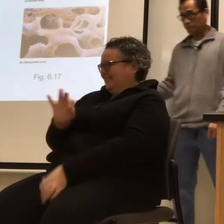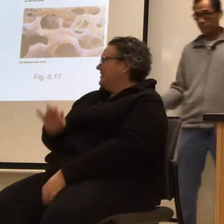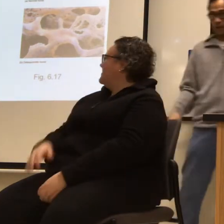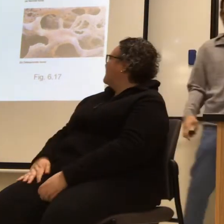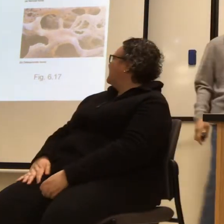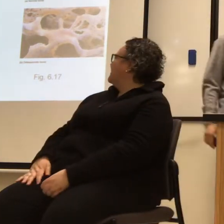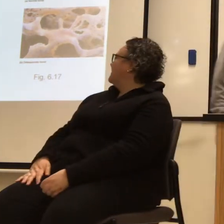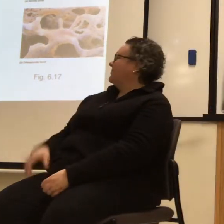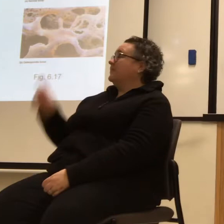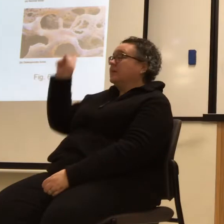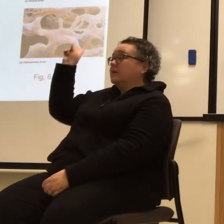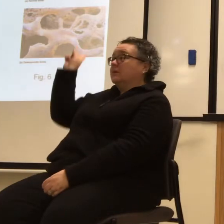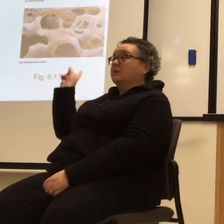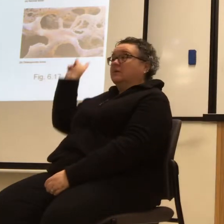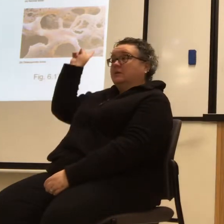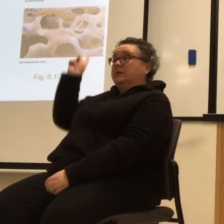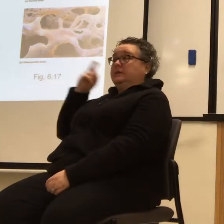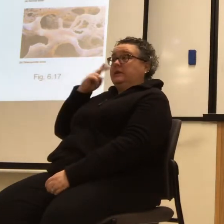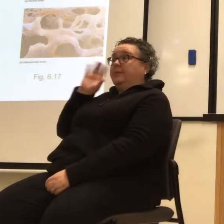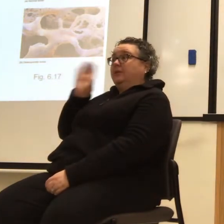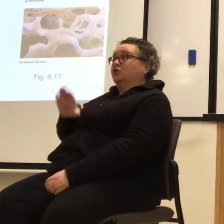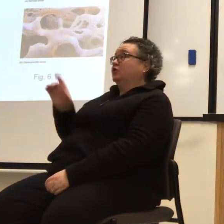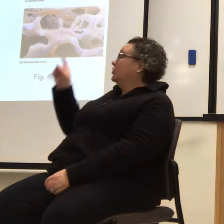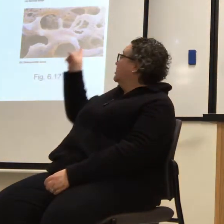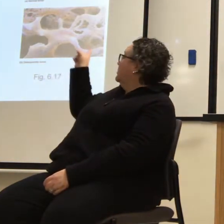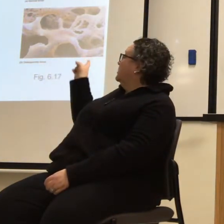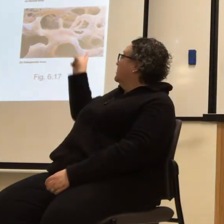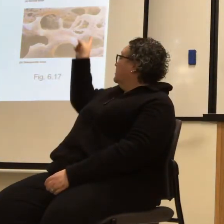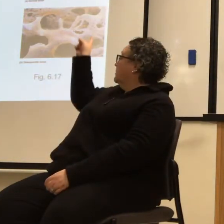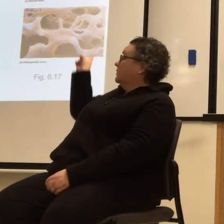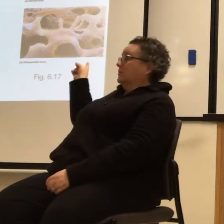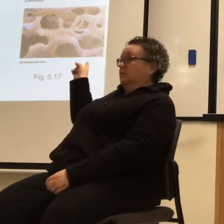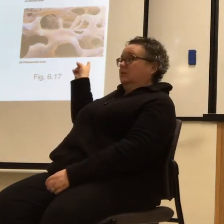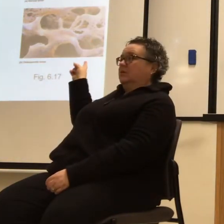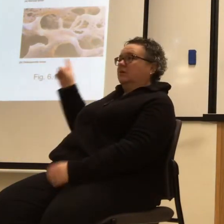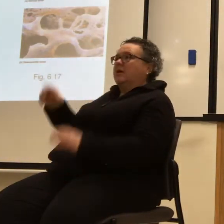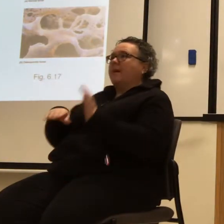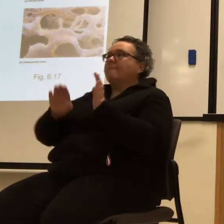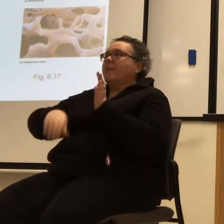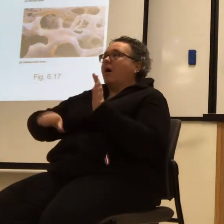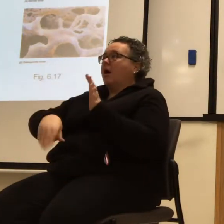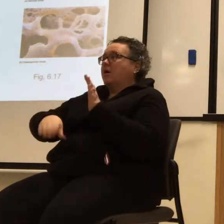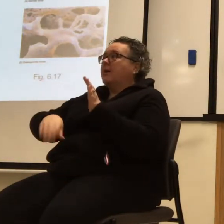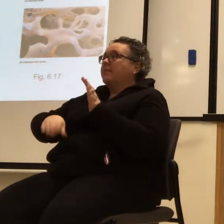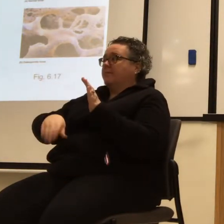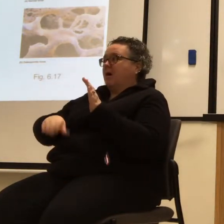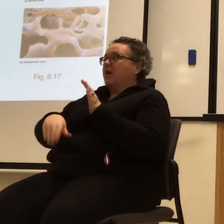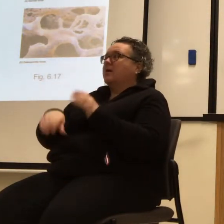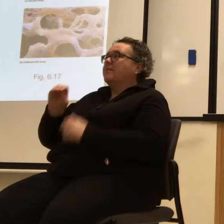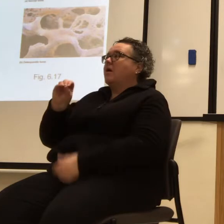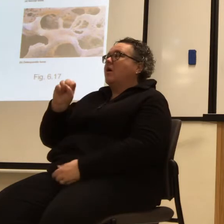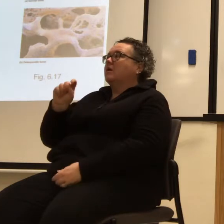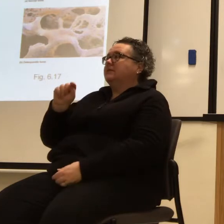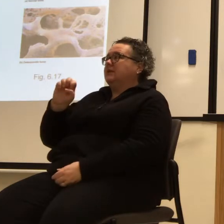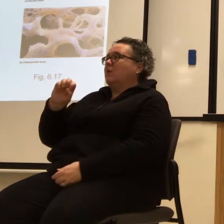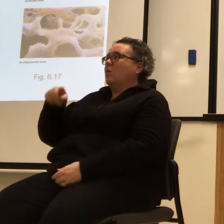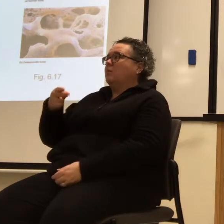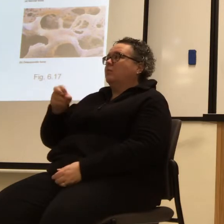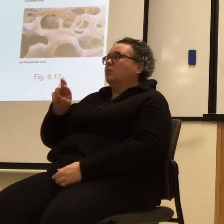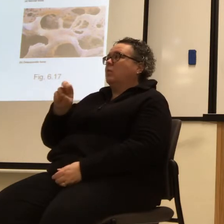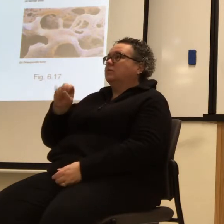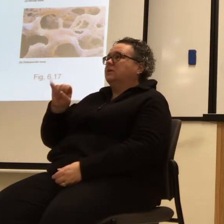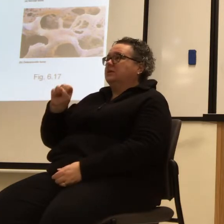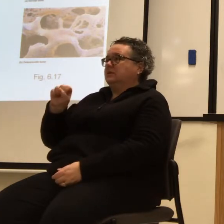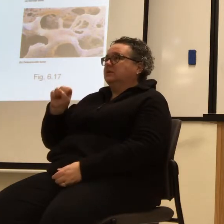density. Okay. More than a couple of standard deviations below the mean. So, again, we already